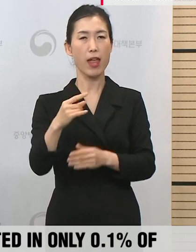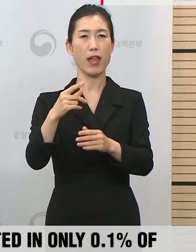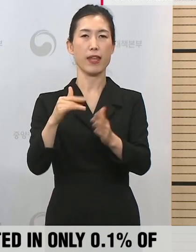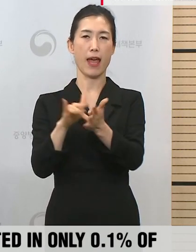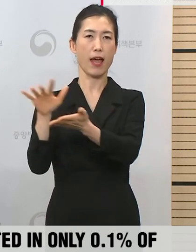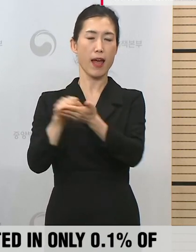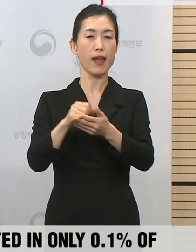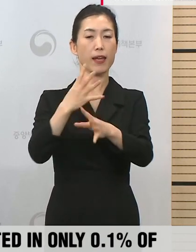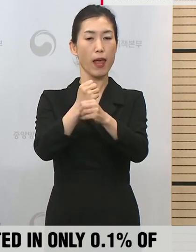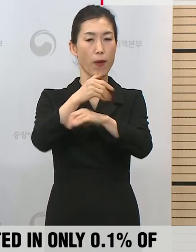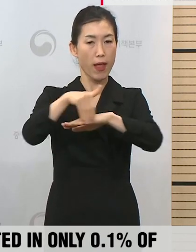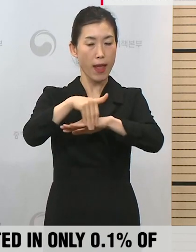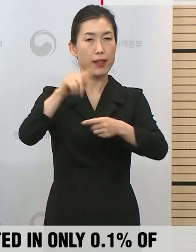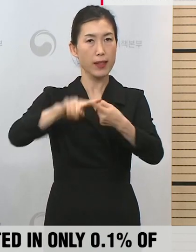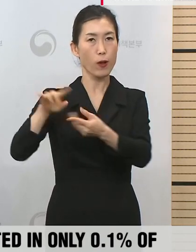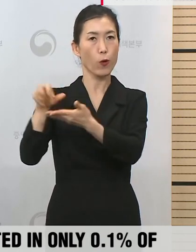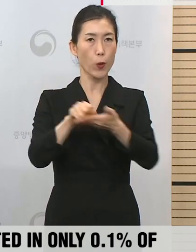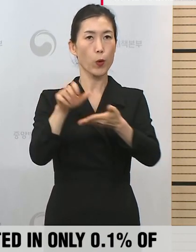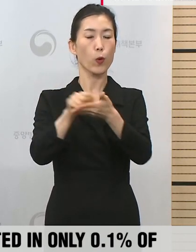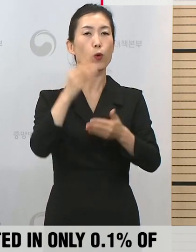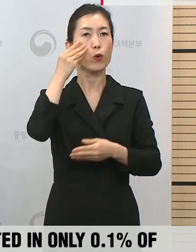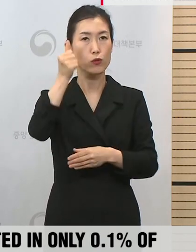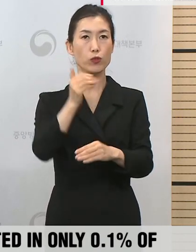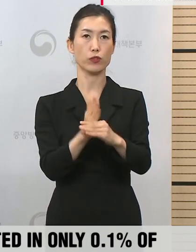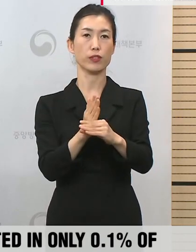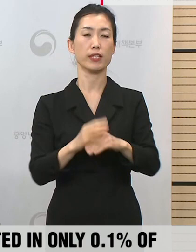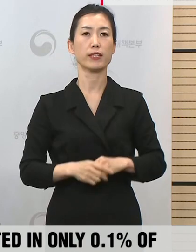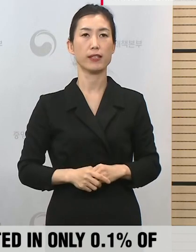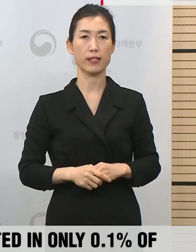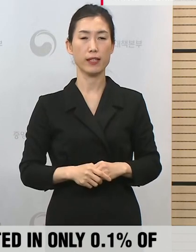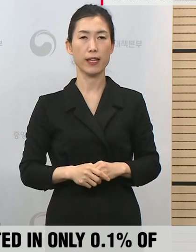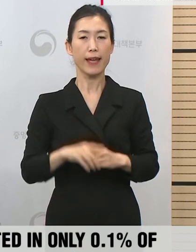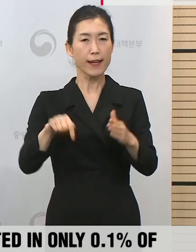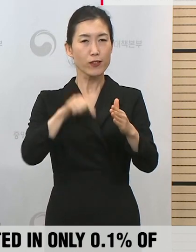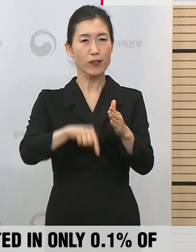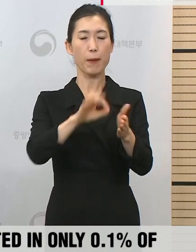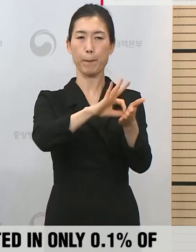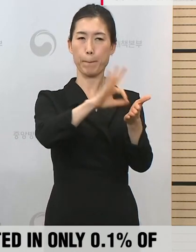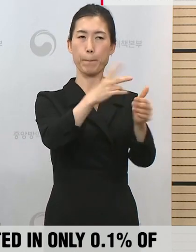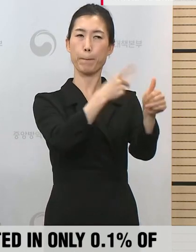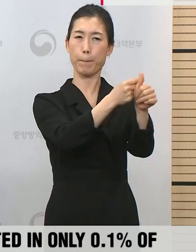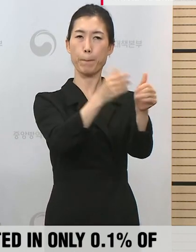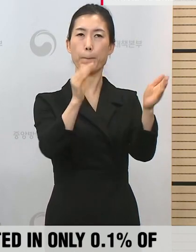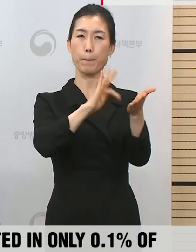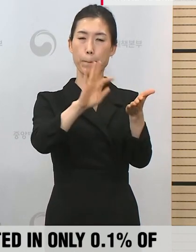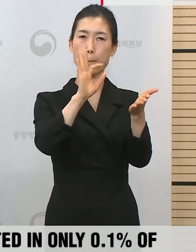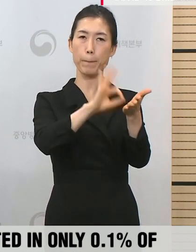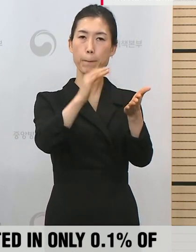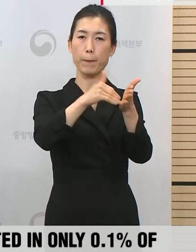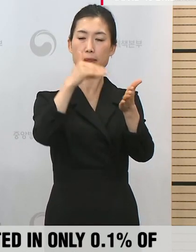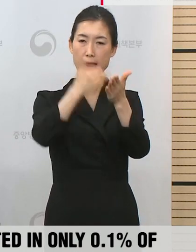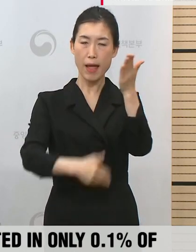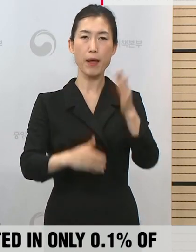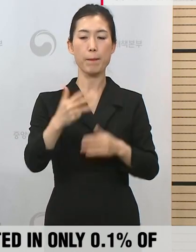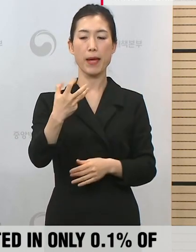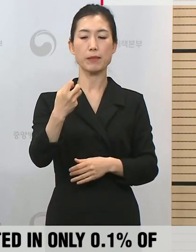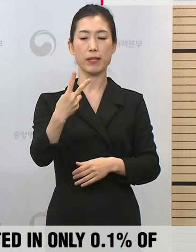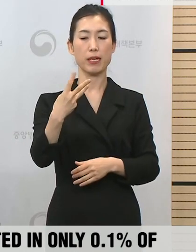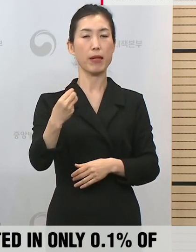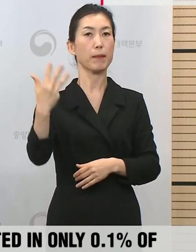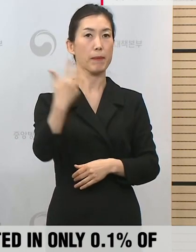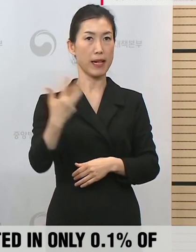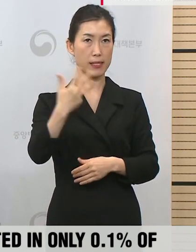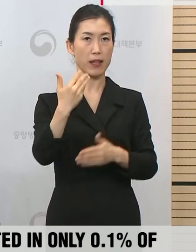400,000 doses of the vaccines that have arrived yesterday. And also we have these vaccines. As for these vaccines, we